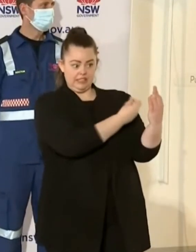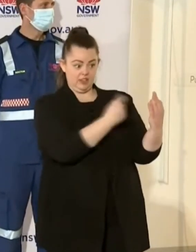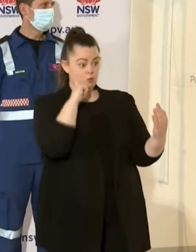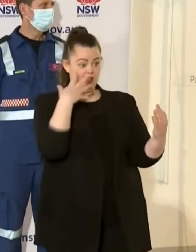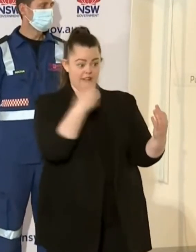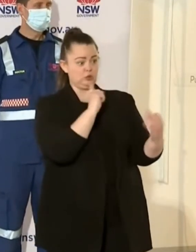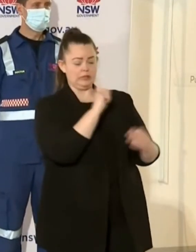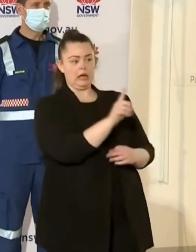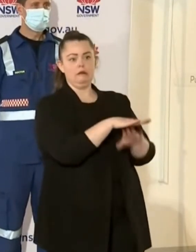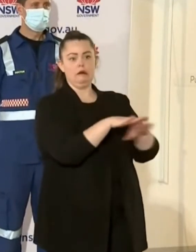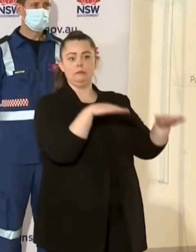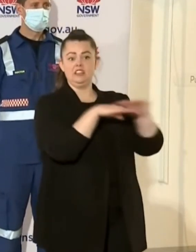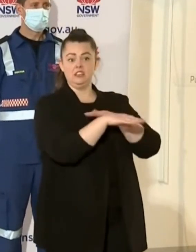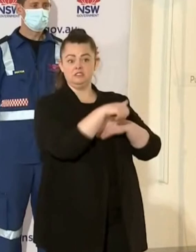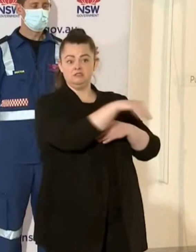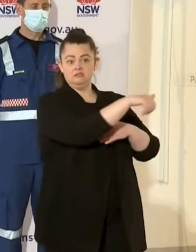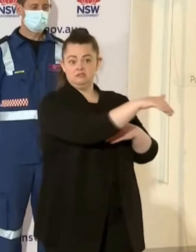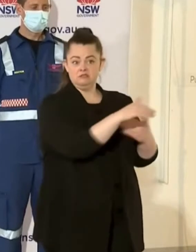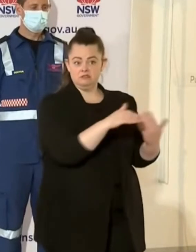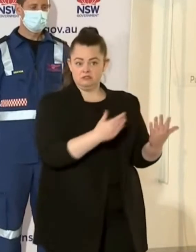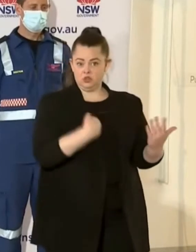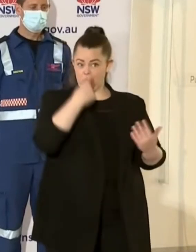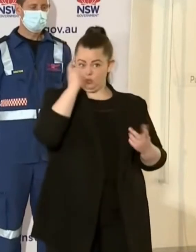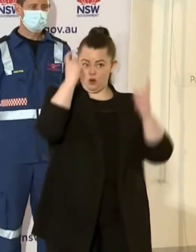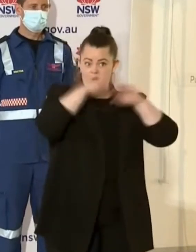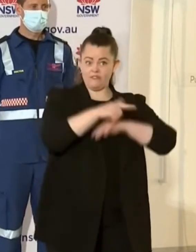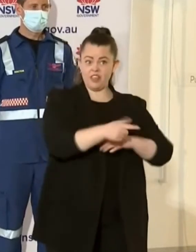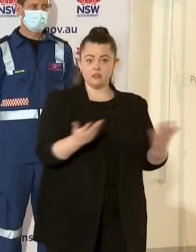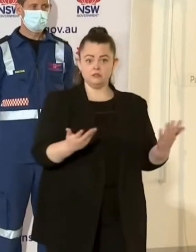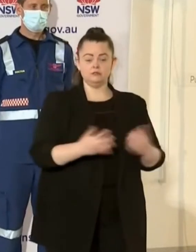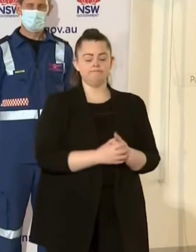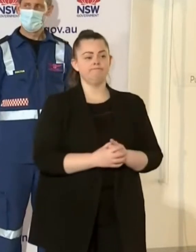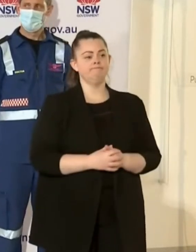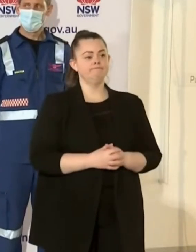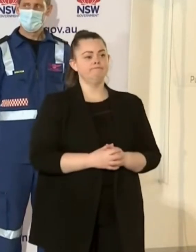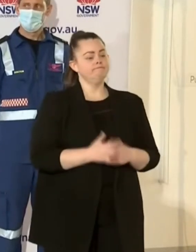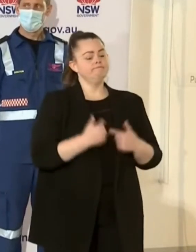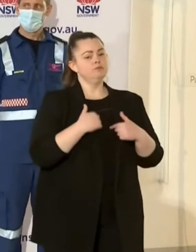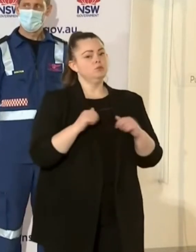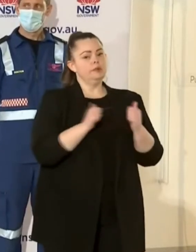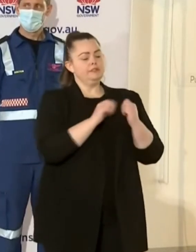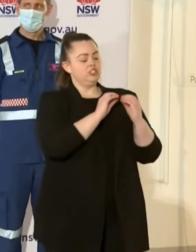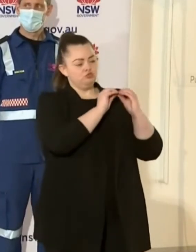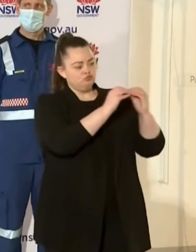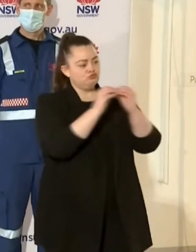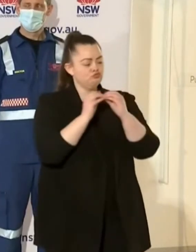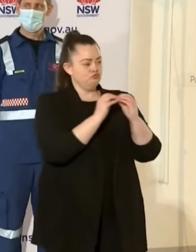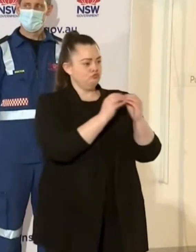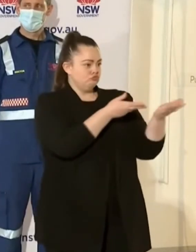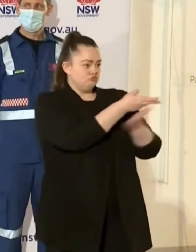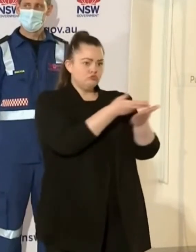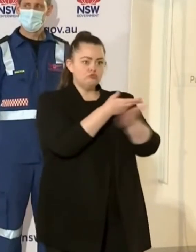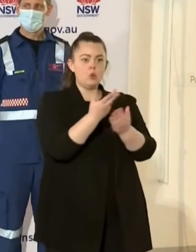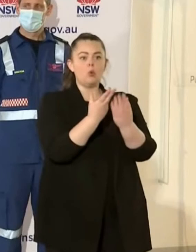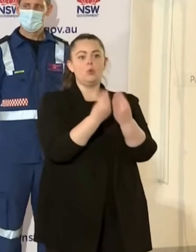conversations with faith leaders on a whole range of issues. But I don't. I need to actually look